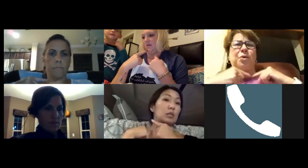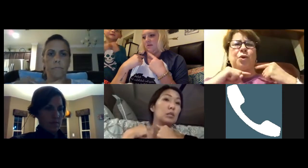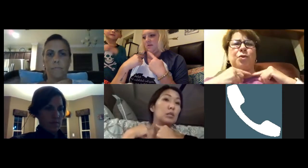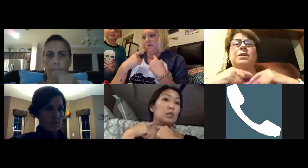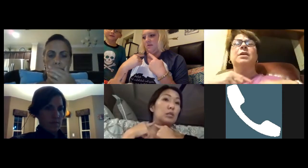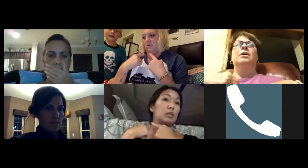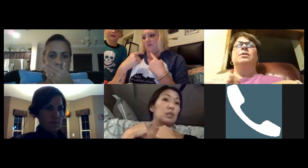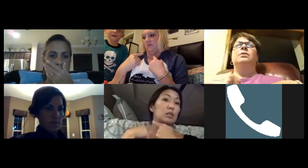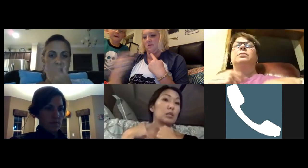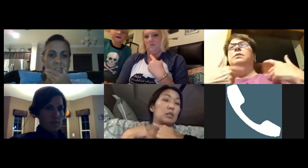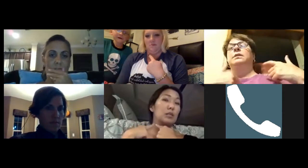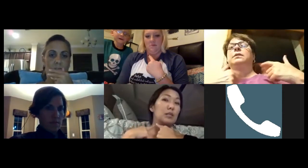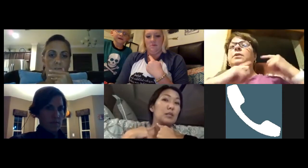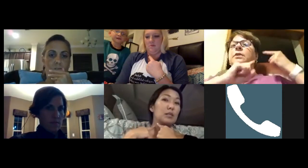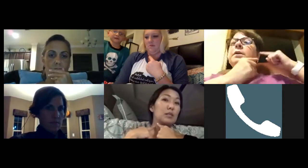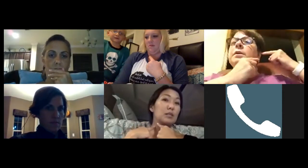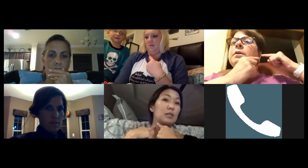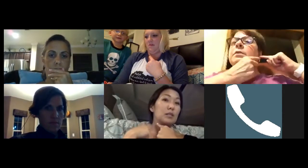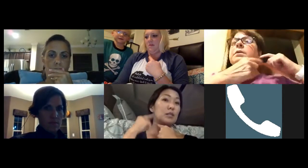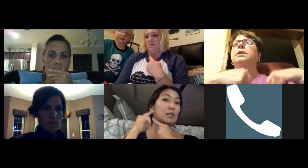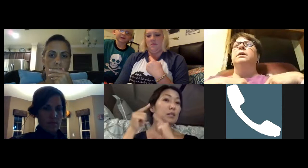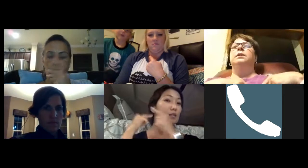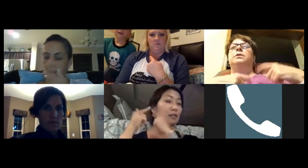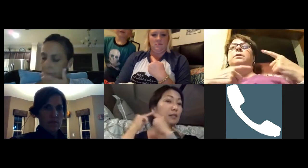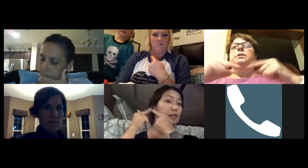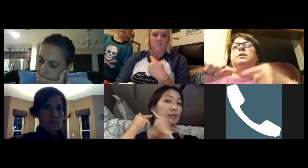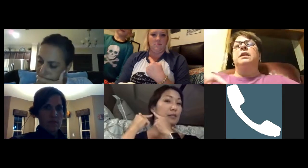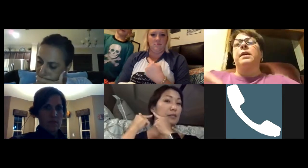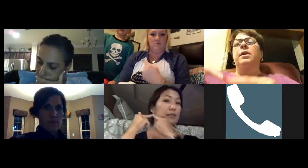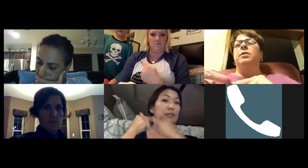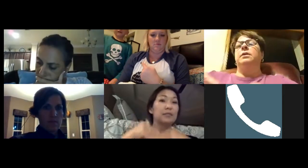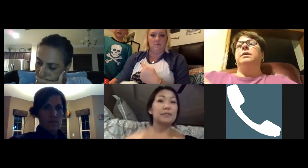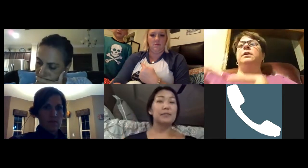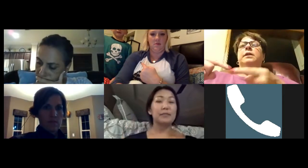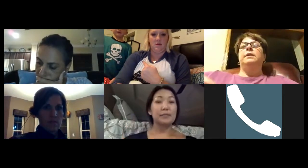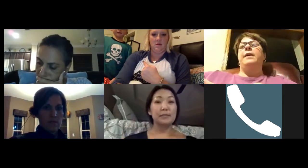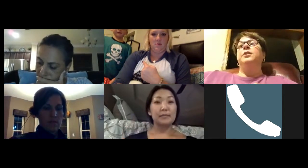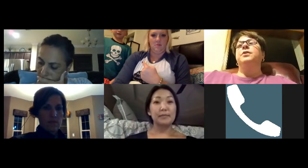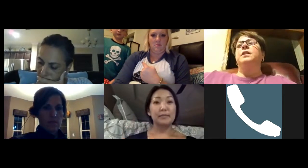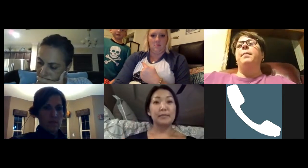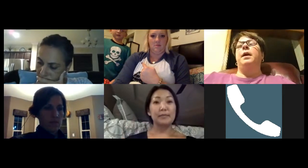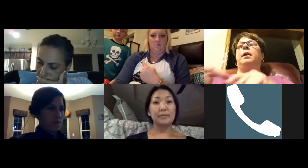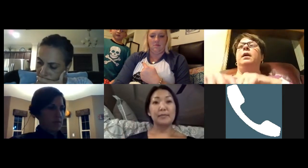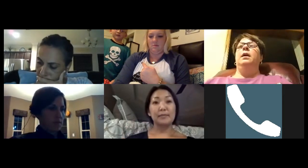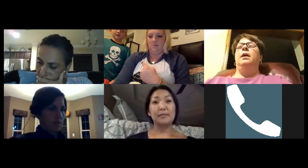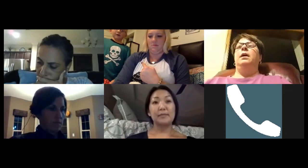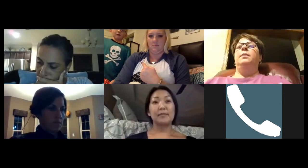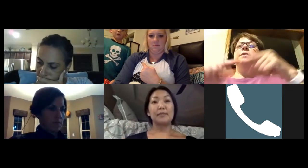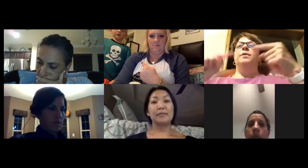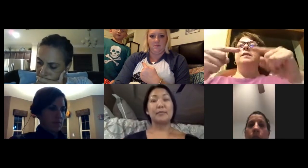hurt? Oh, does your ear hurt? Does your stomach hurt? And you could go down to your stomach. So this is a